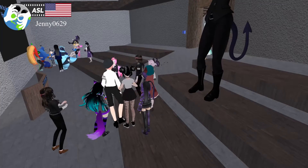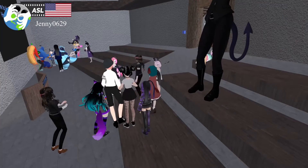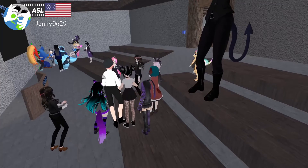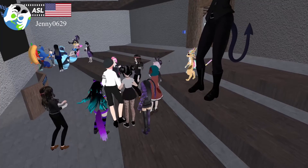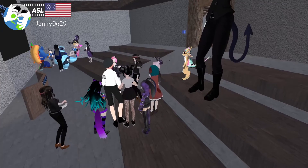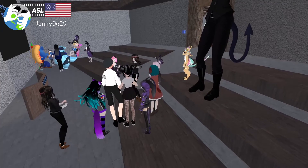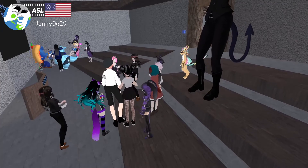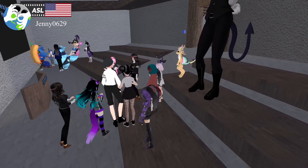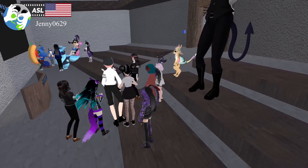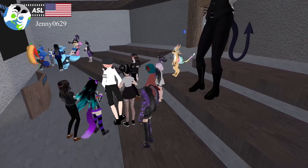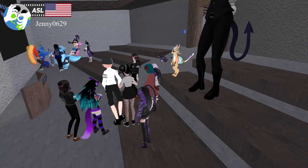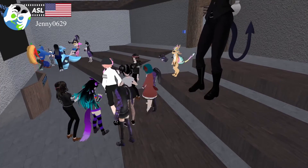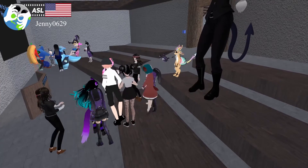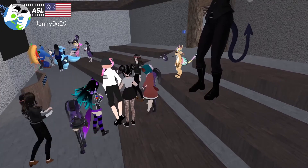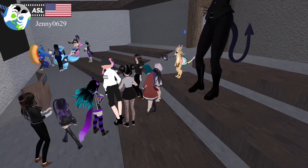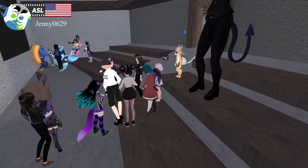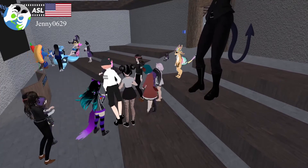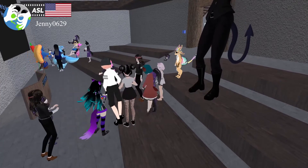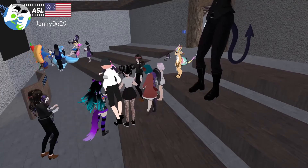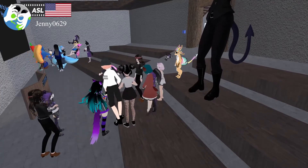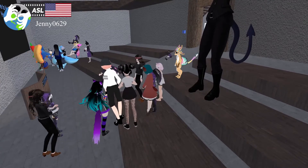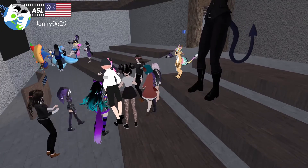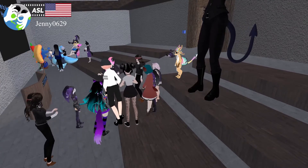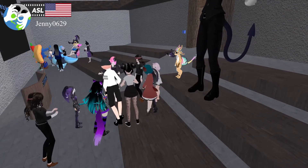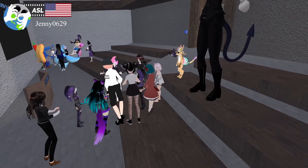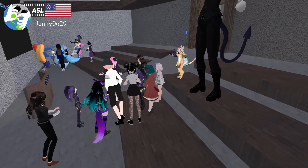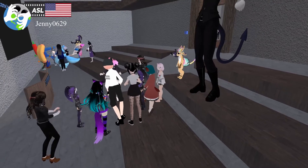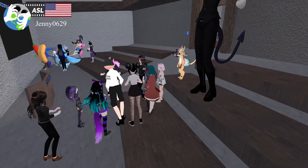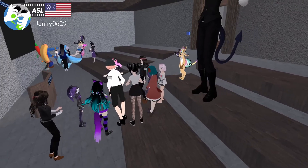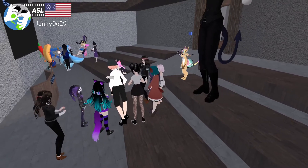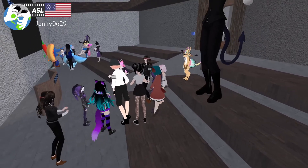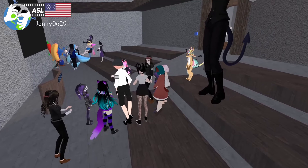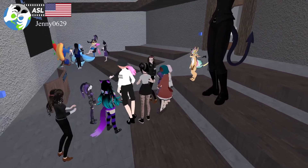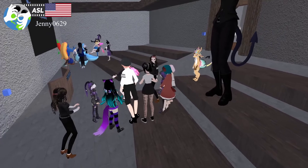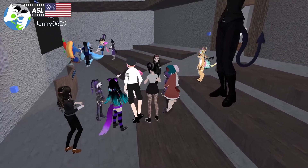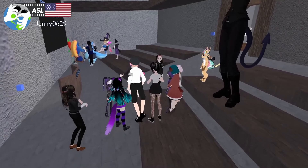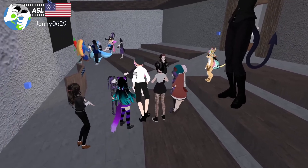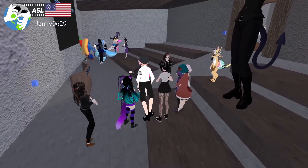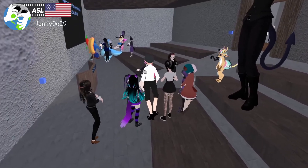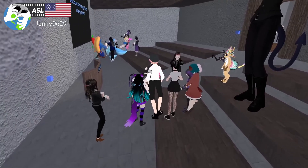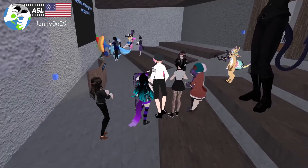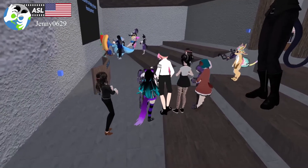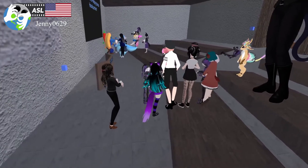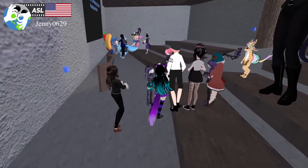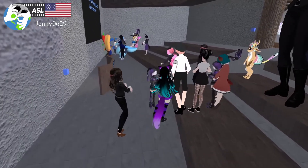do an we- ETA where of we how long start? you need? Where do we You start can with start actually whenever you want. performing it? Not when. Well, so How do